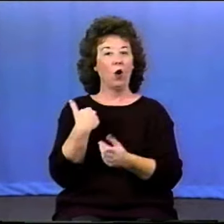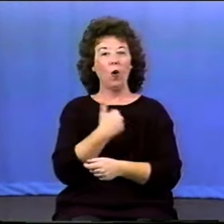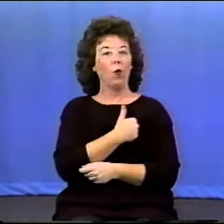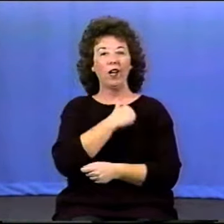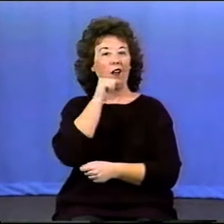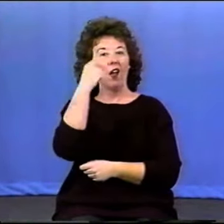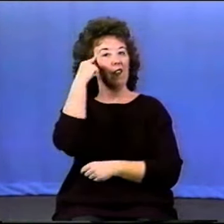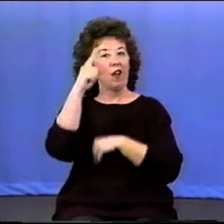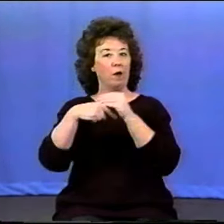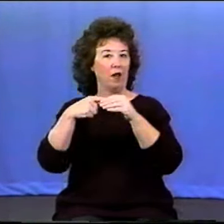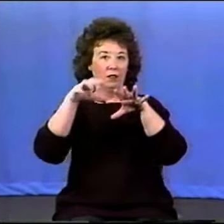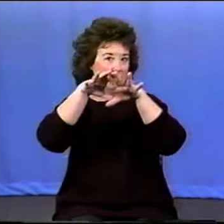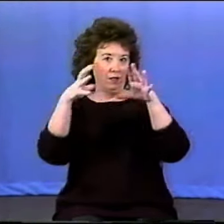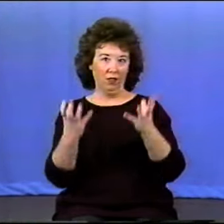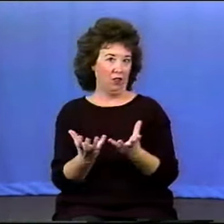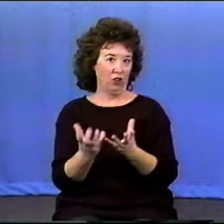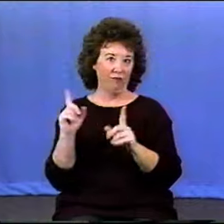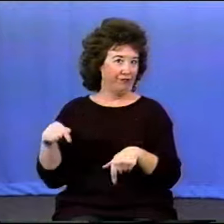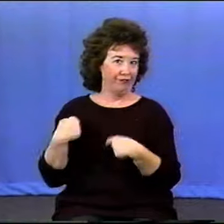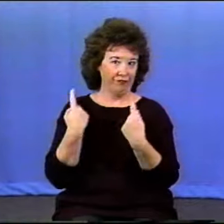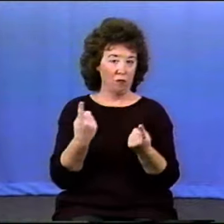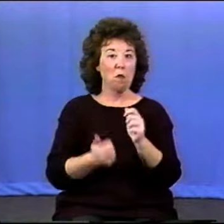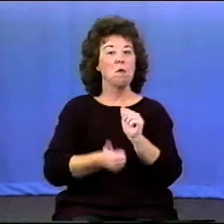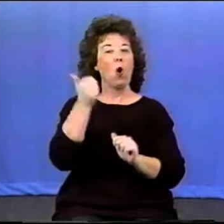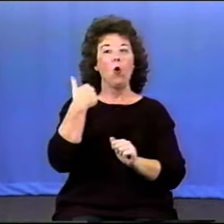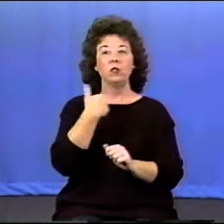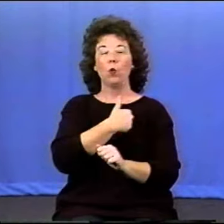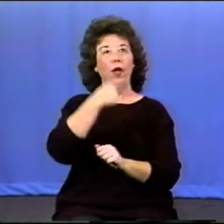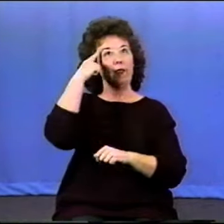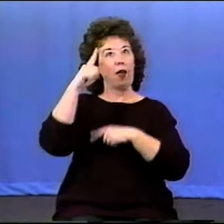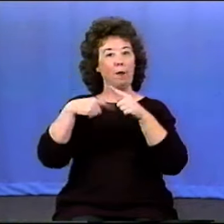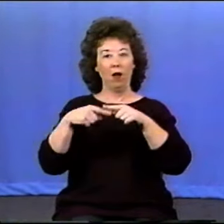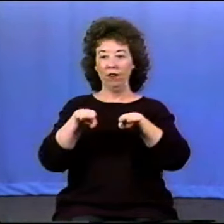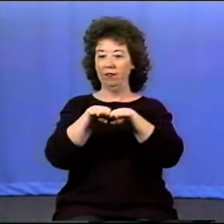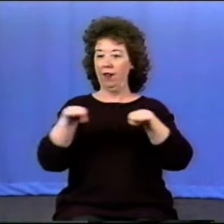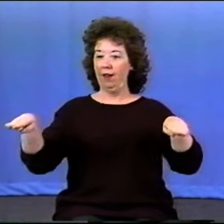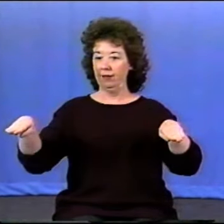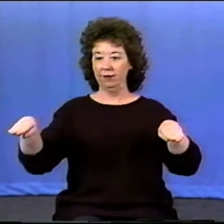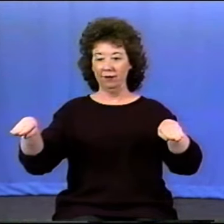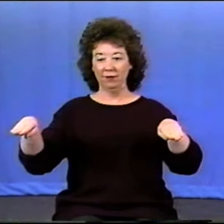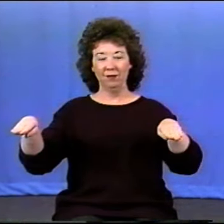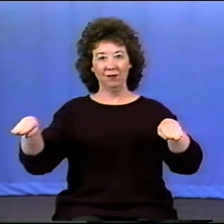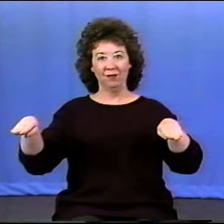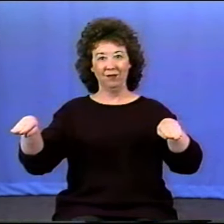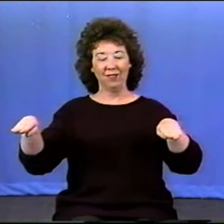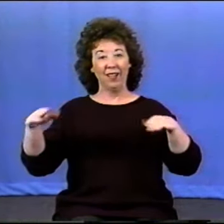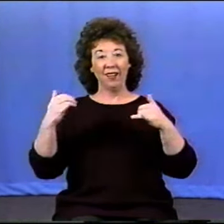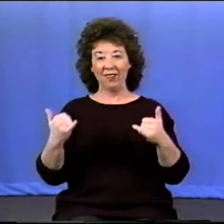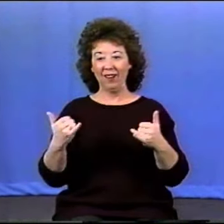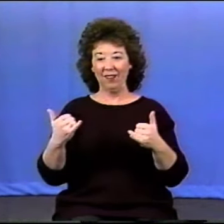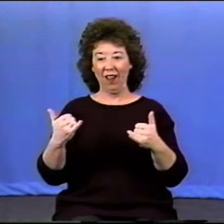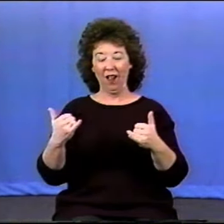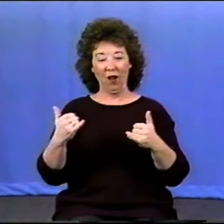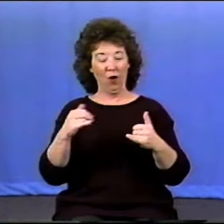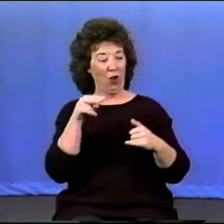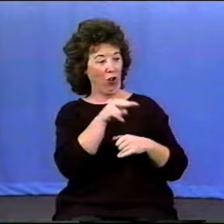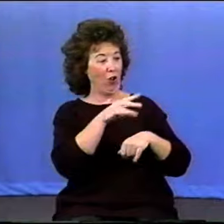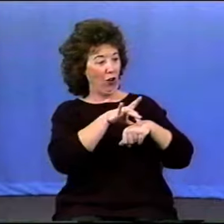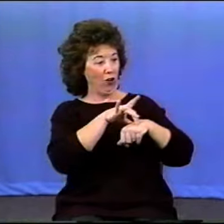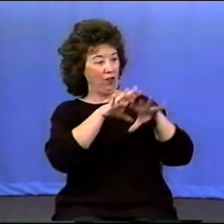surfaces. Mostly we think in terms of a flat plane. And of course, when we translate the surface of the Earth onto a map,